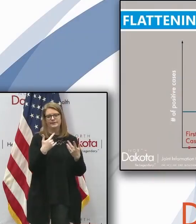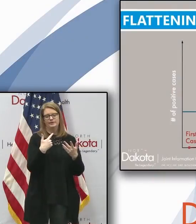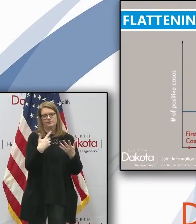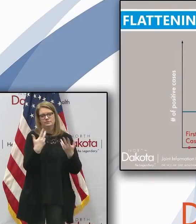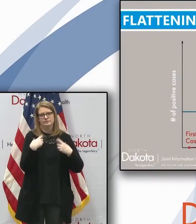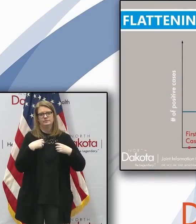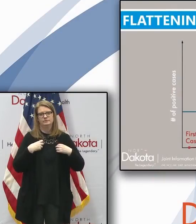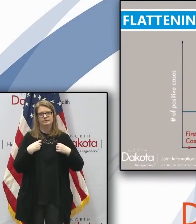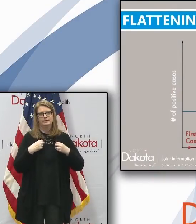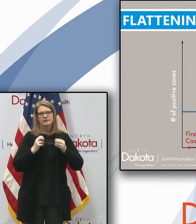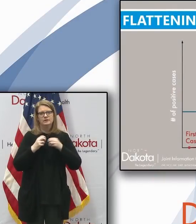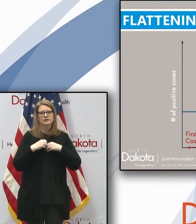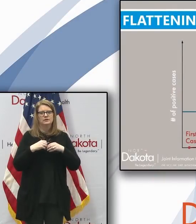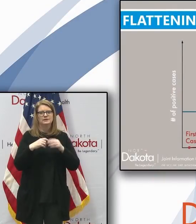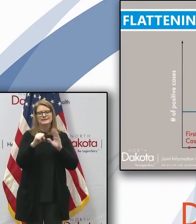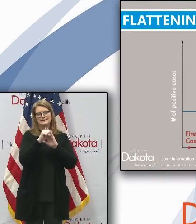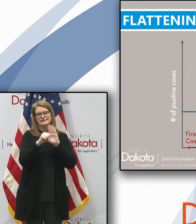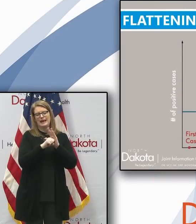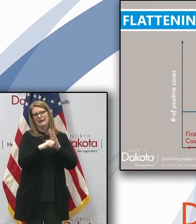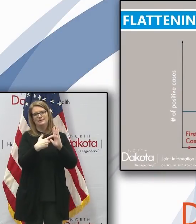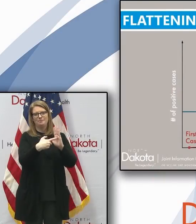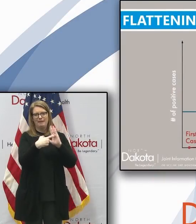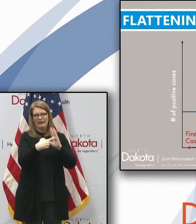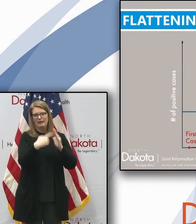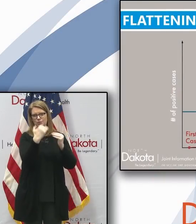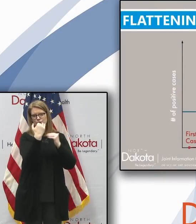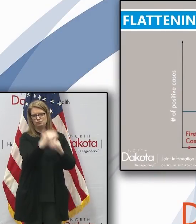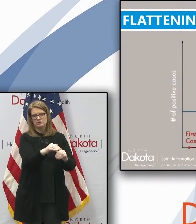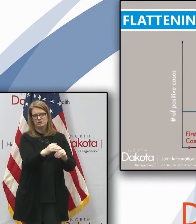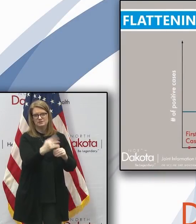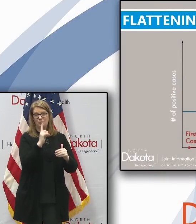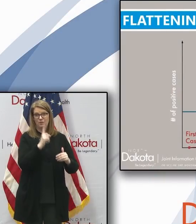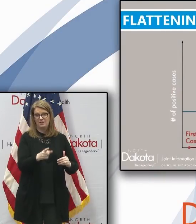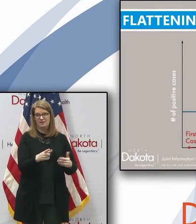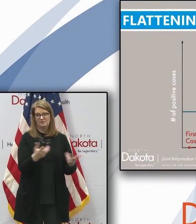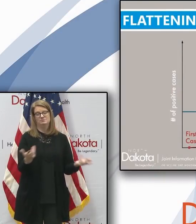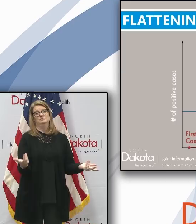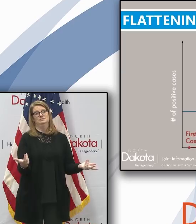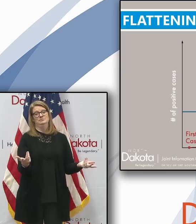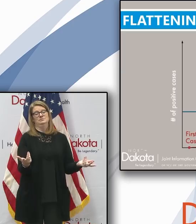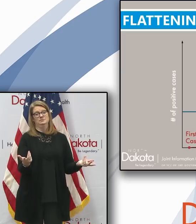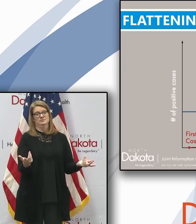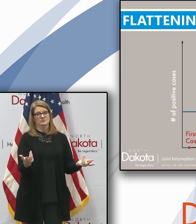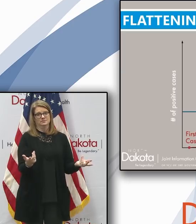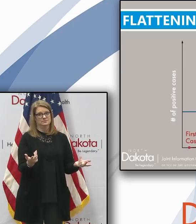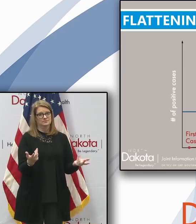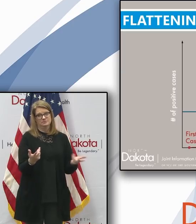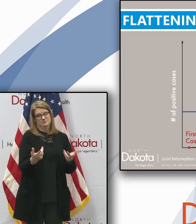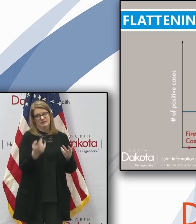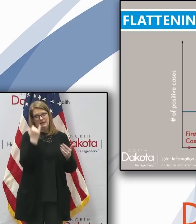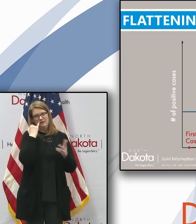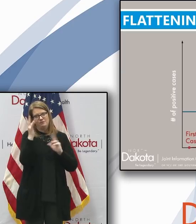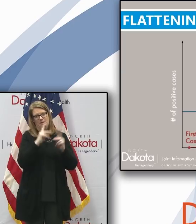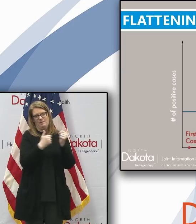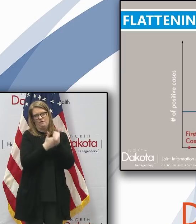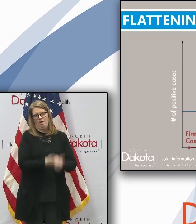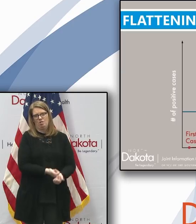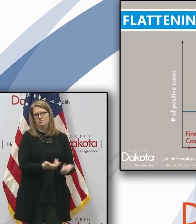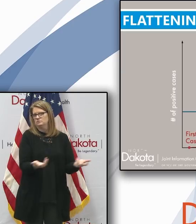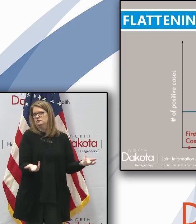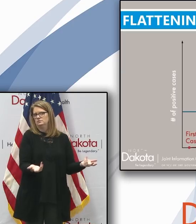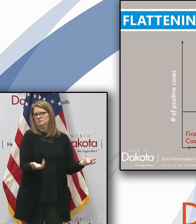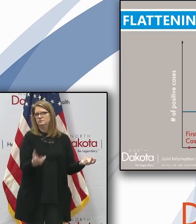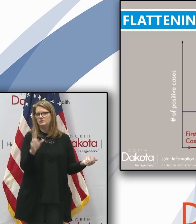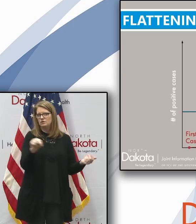on state mandated restrictions, it all comes down to whether or not people follow those or not. And again, we know that